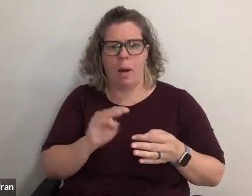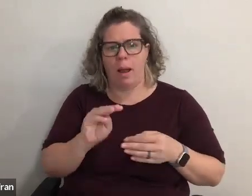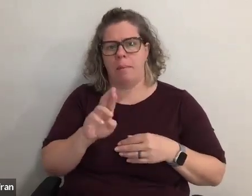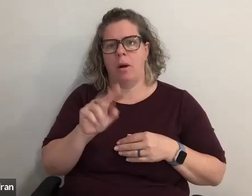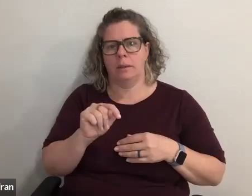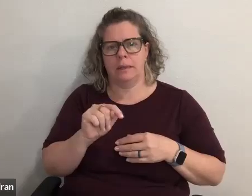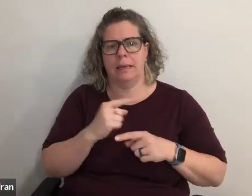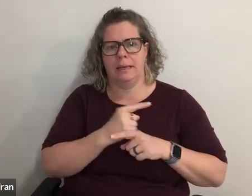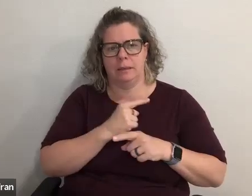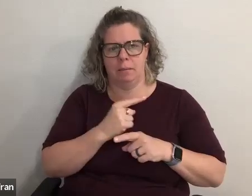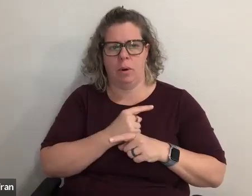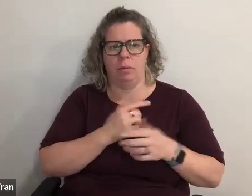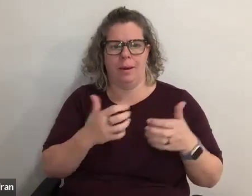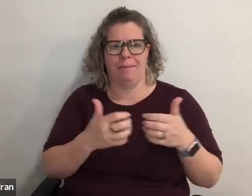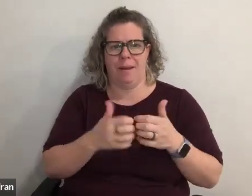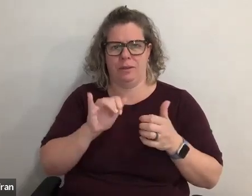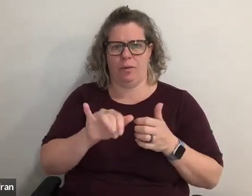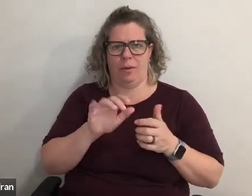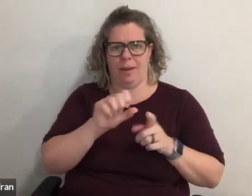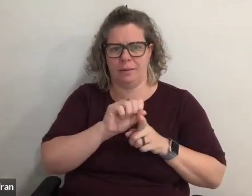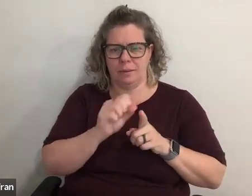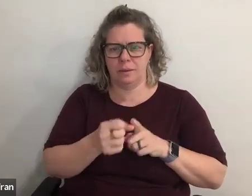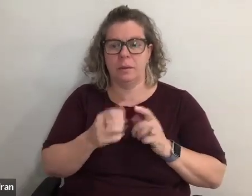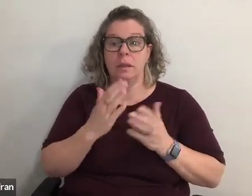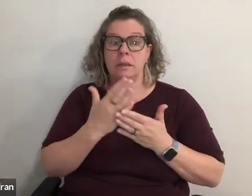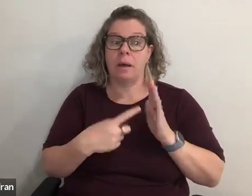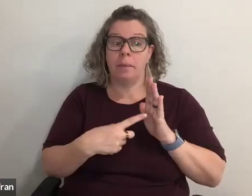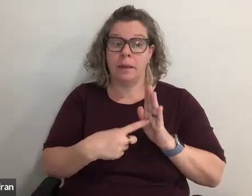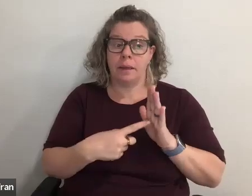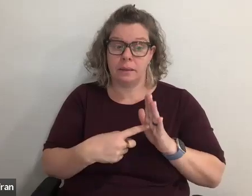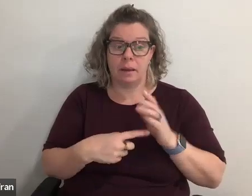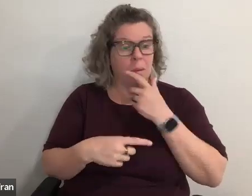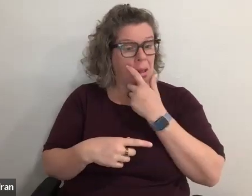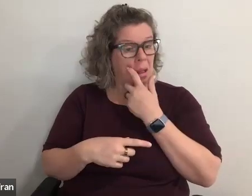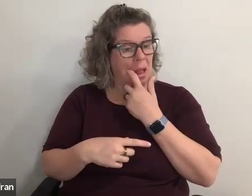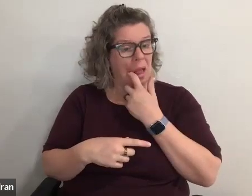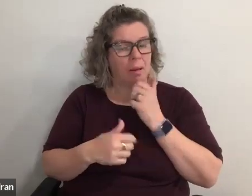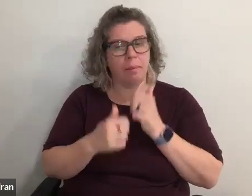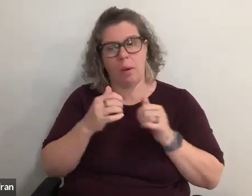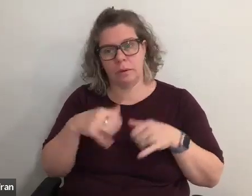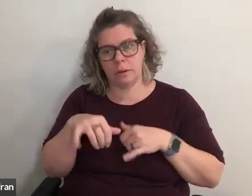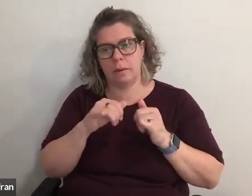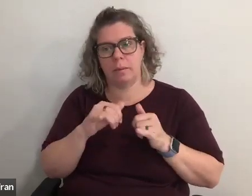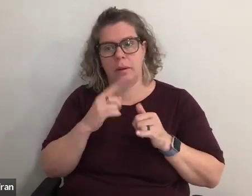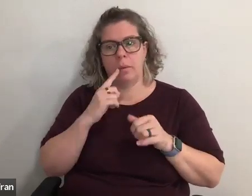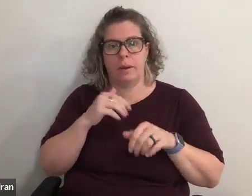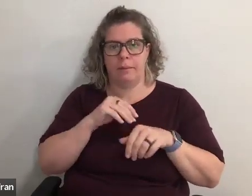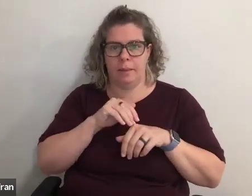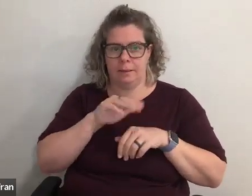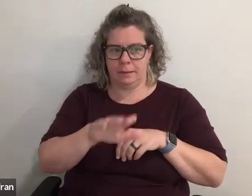is appropriate for that crisis. Some examples of things that are most common that we've been out